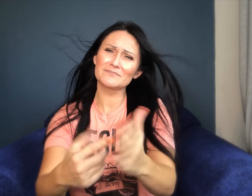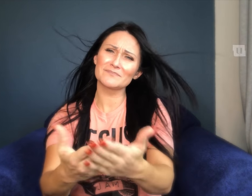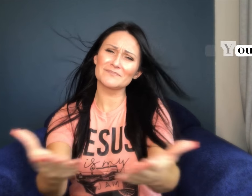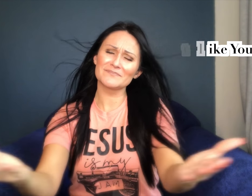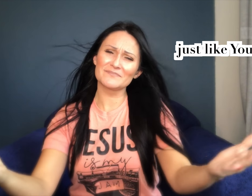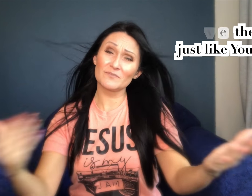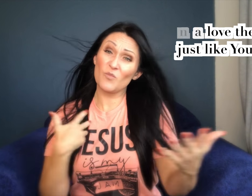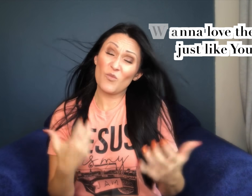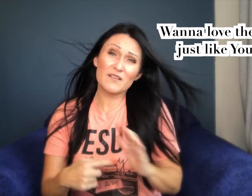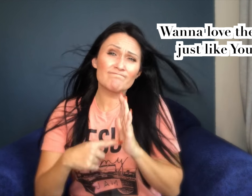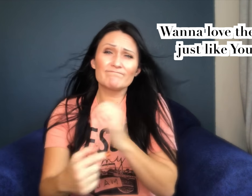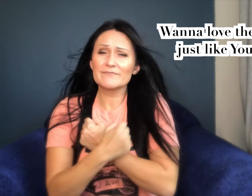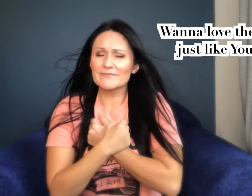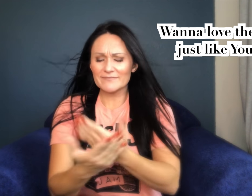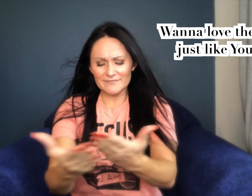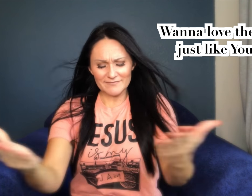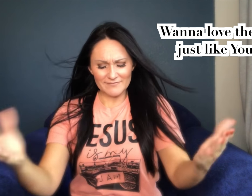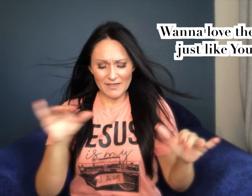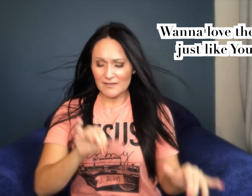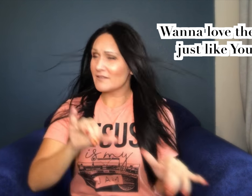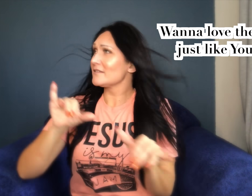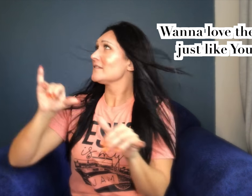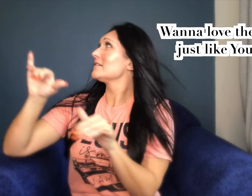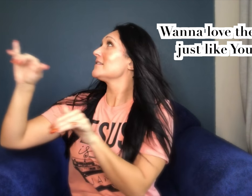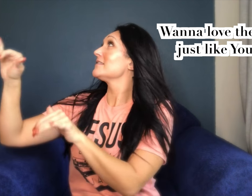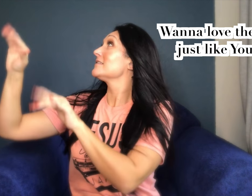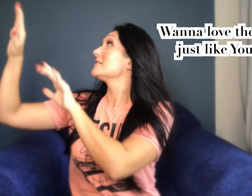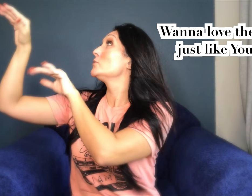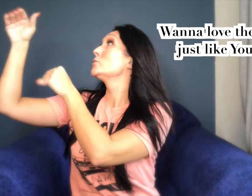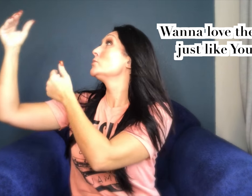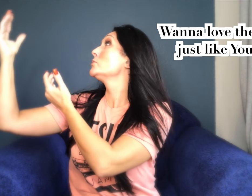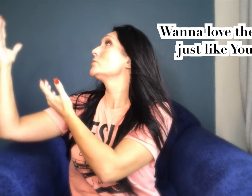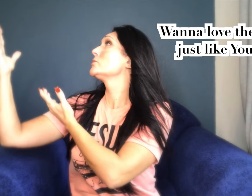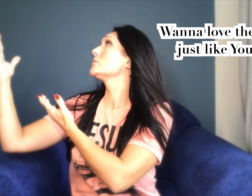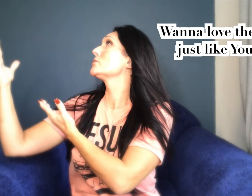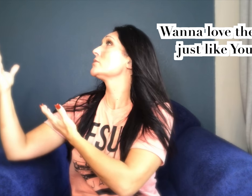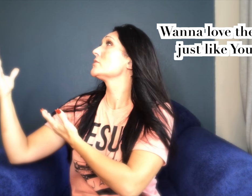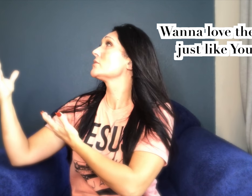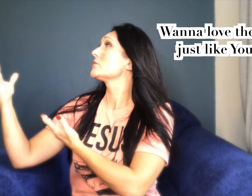them. I want to love them just like you.